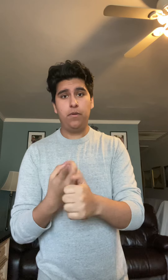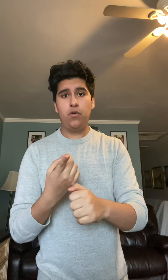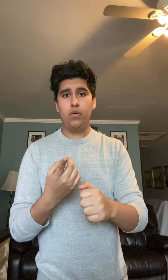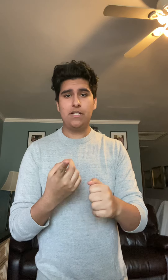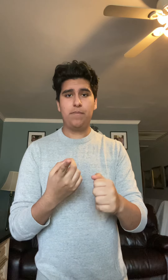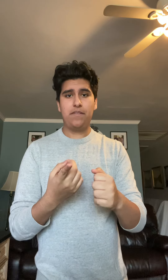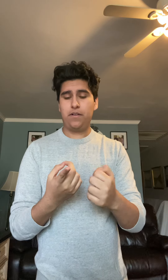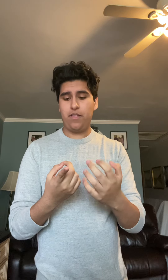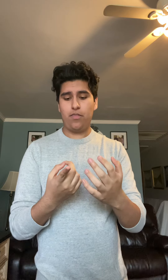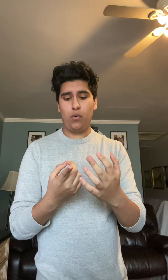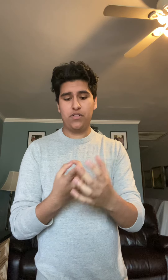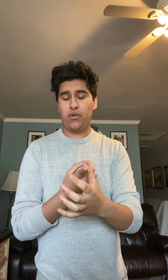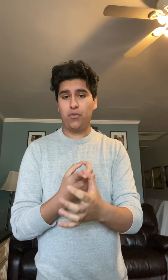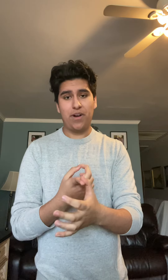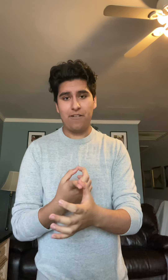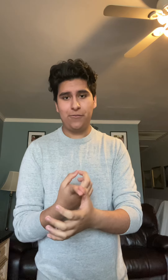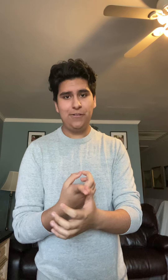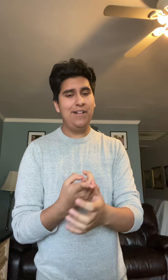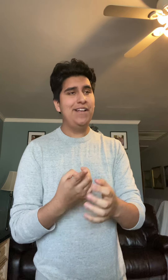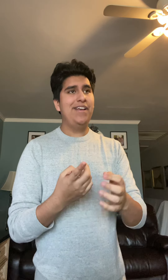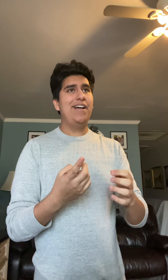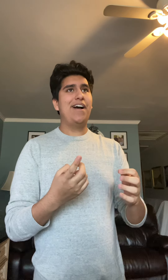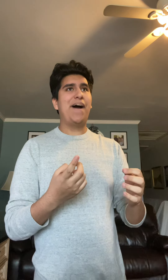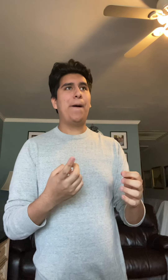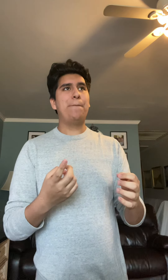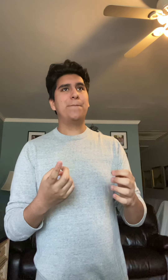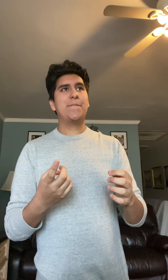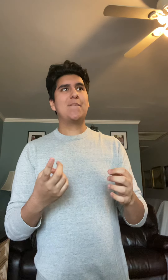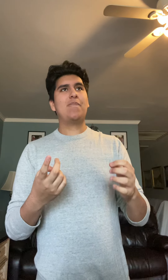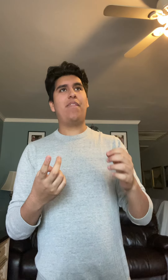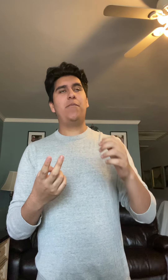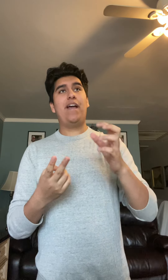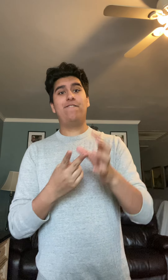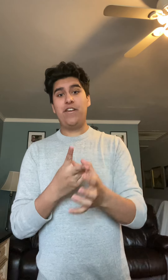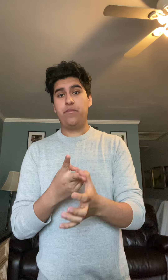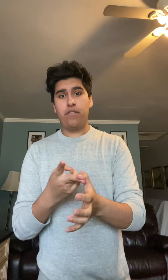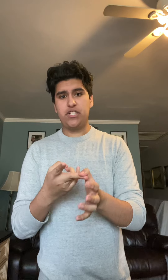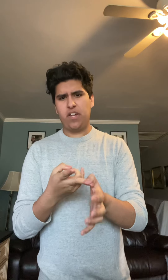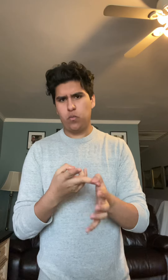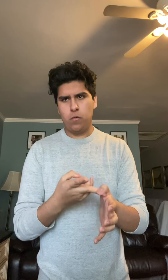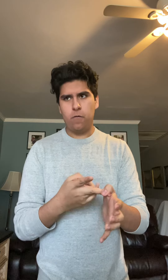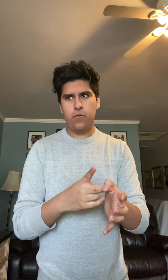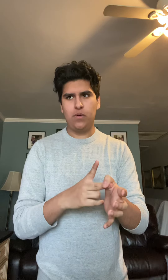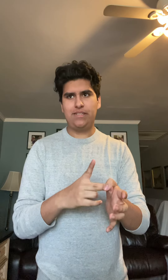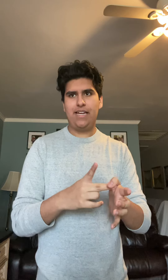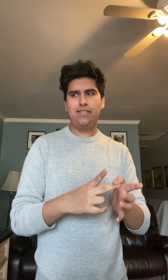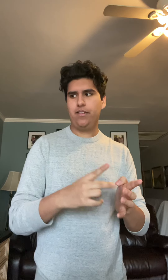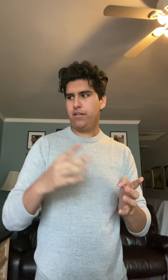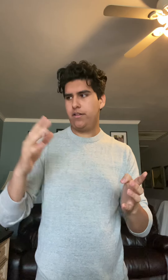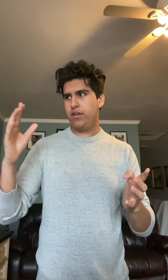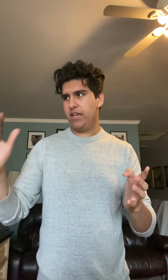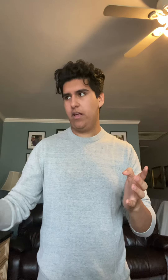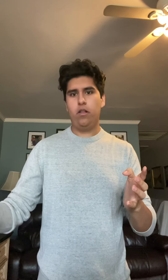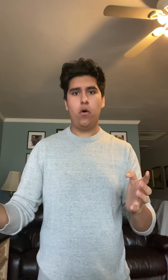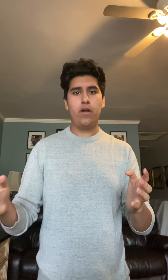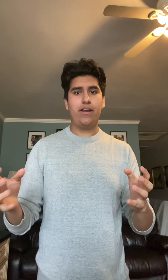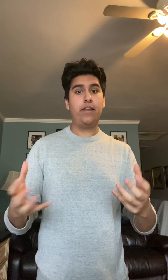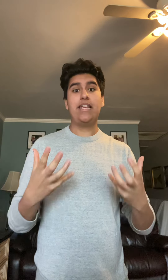who is basically Thor's eternal rival. And then we have Fenrir, the giant wolf, who is destined to kill Odin and eat the